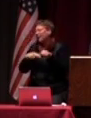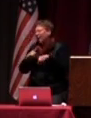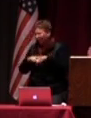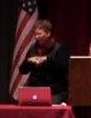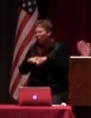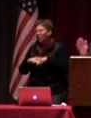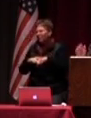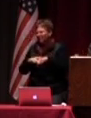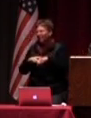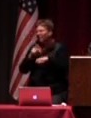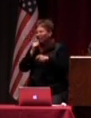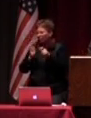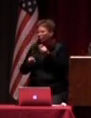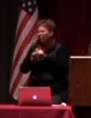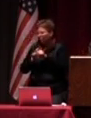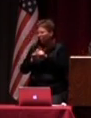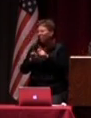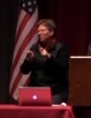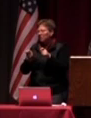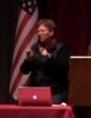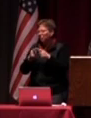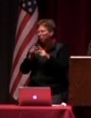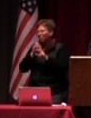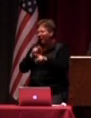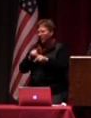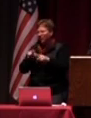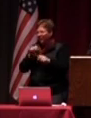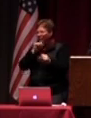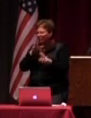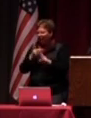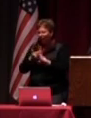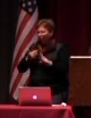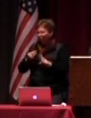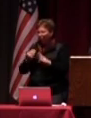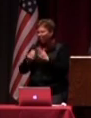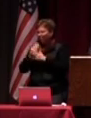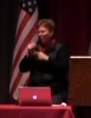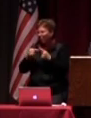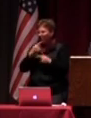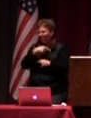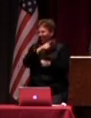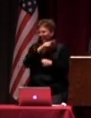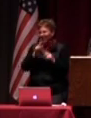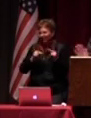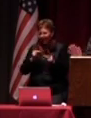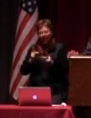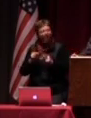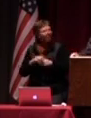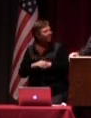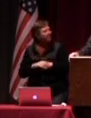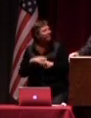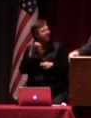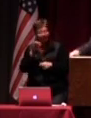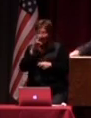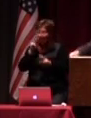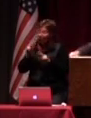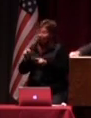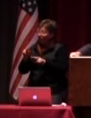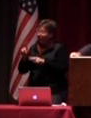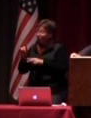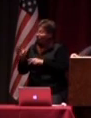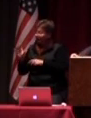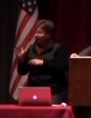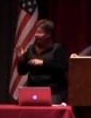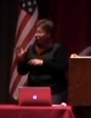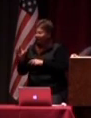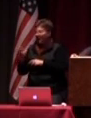to strongmen which is deeply rooted in human history, but there was nothing pre-modern about these figures. If you look at the 20th century, historians